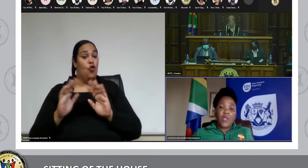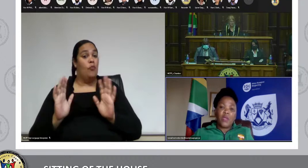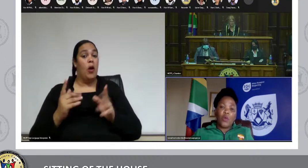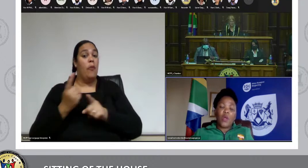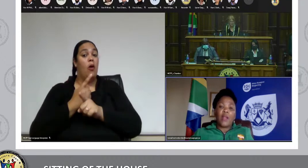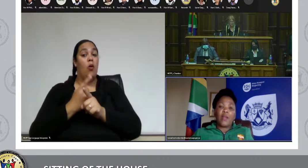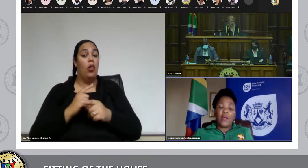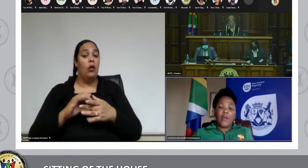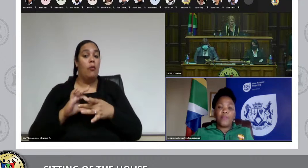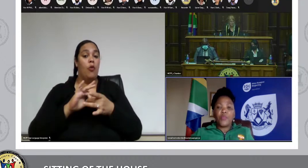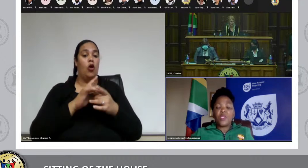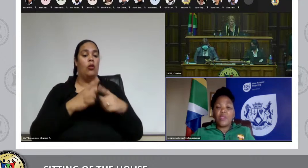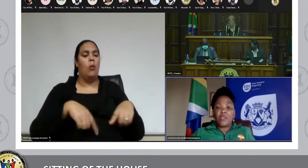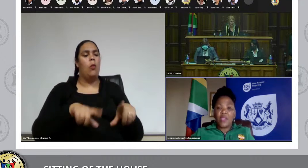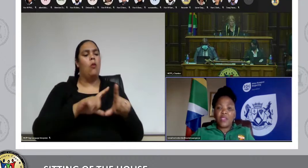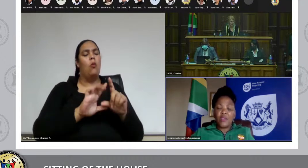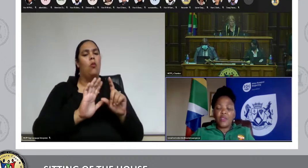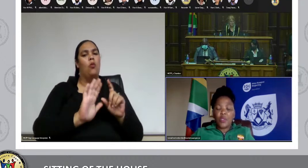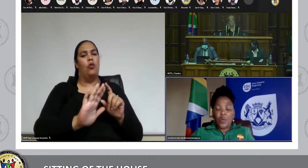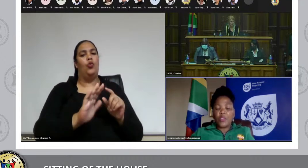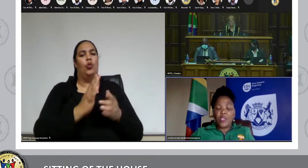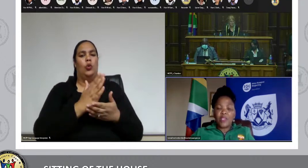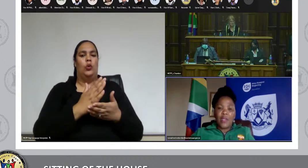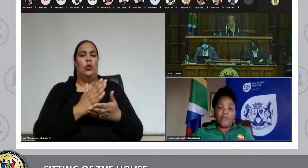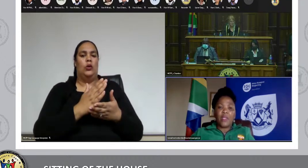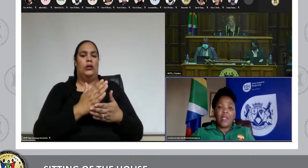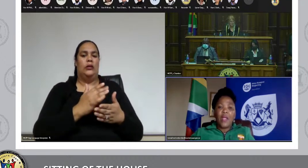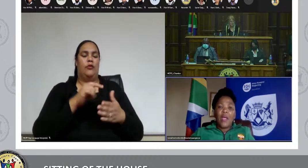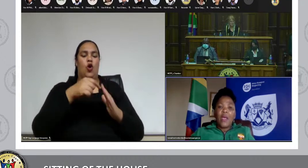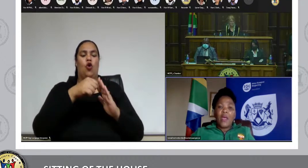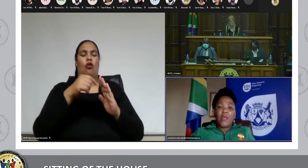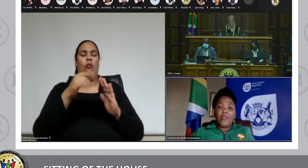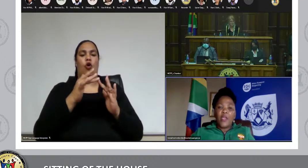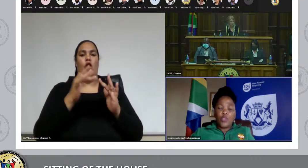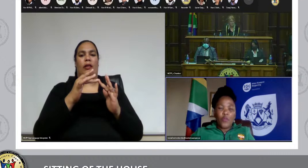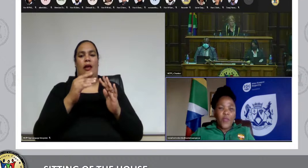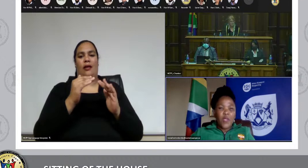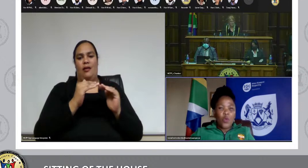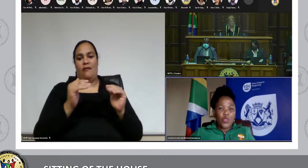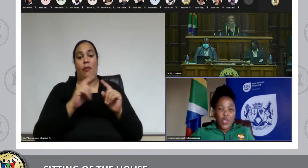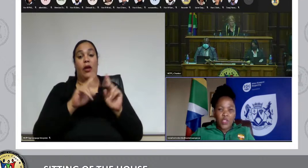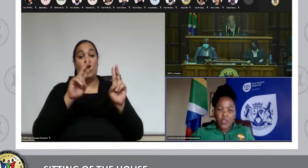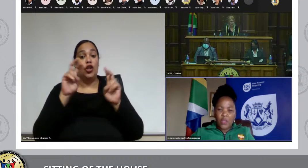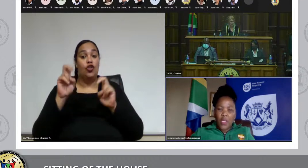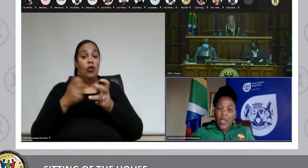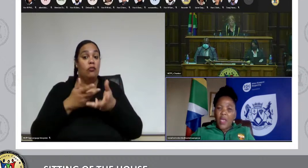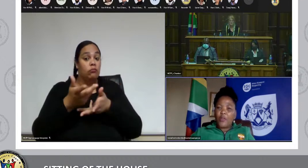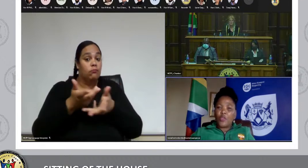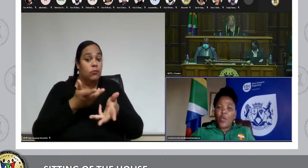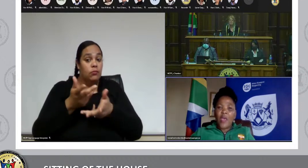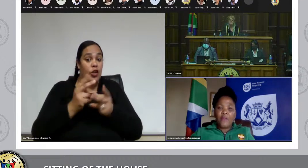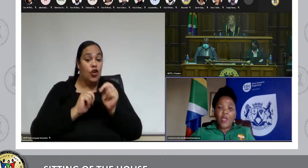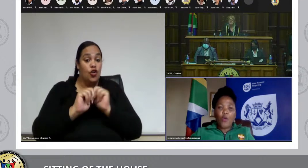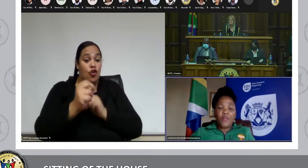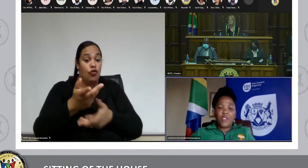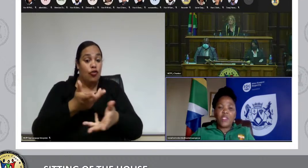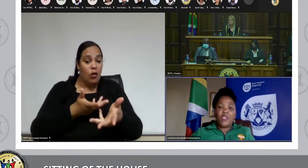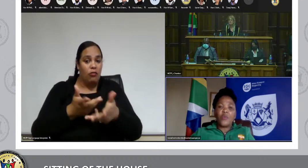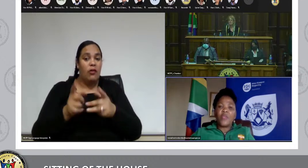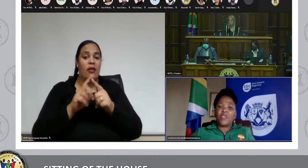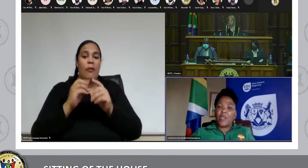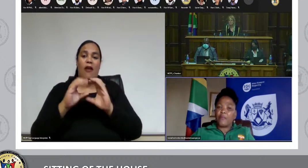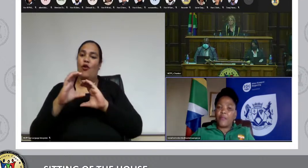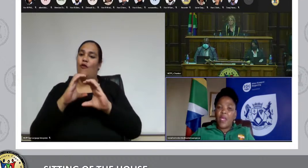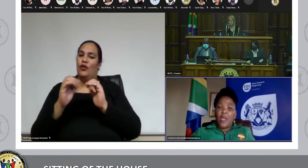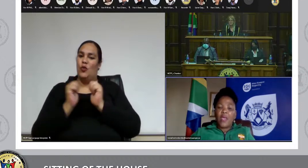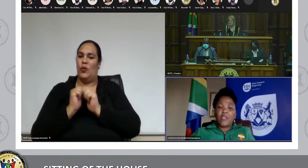of the local settings or context level. The issue of the negotiations and also having a